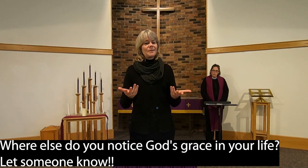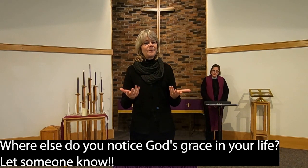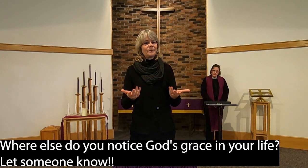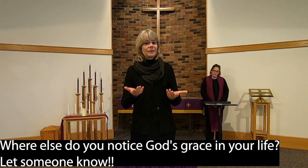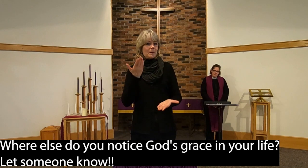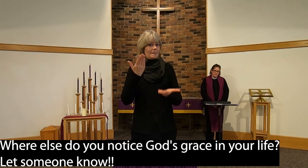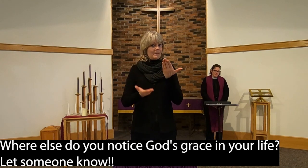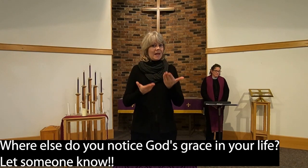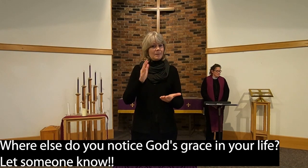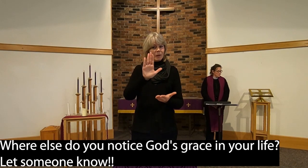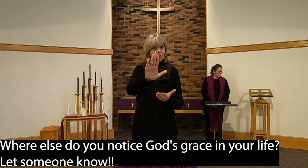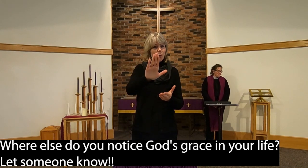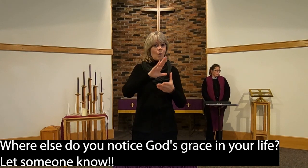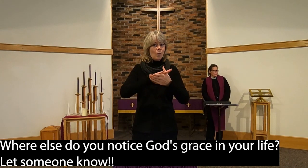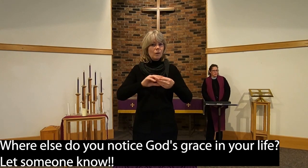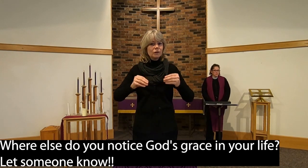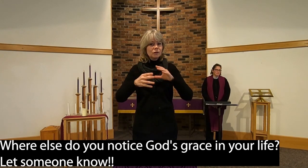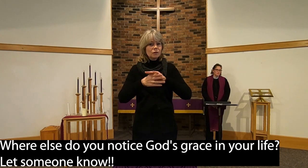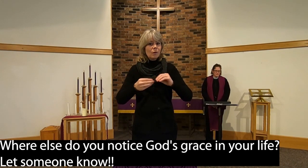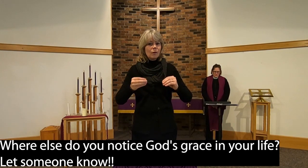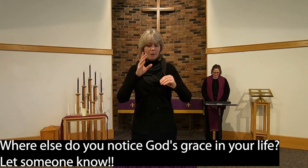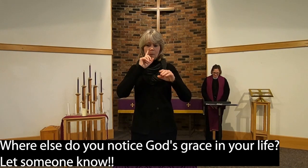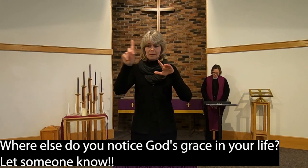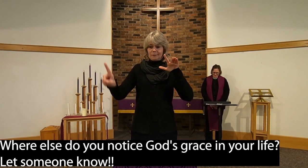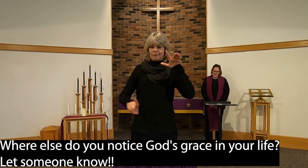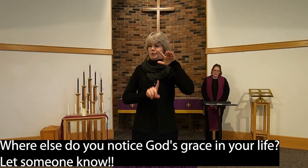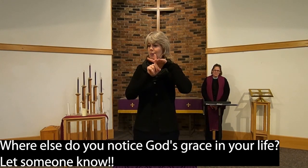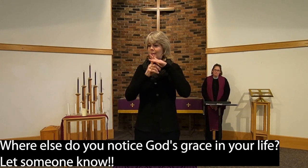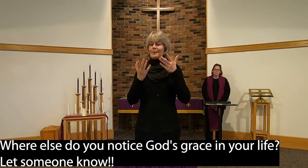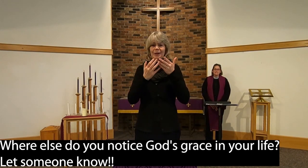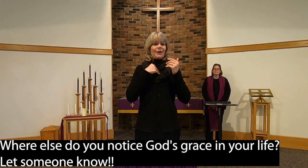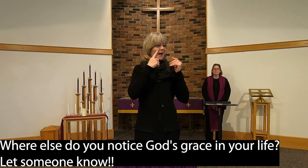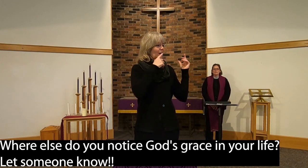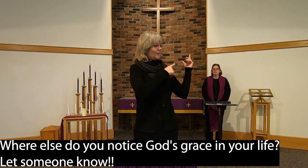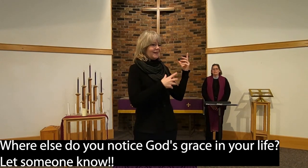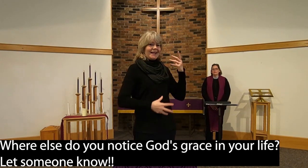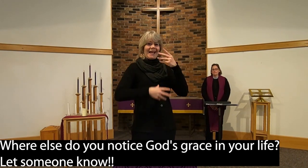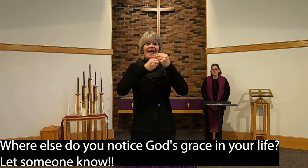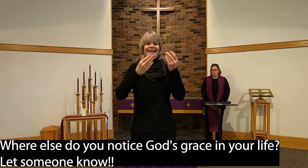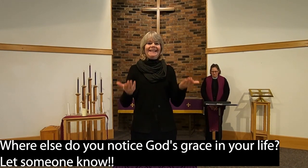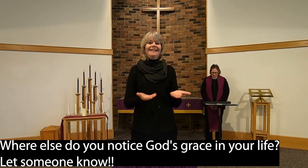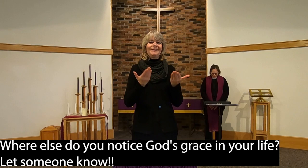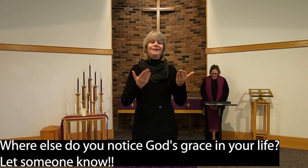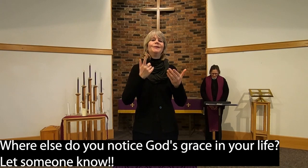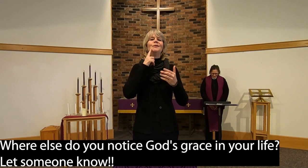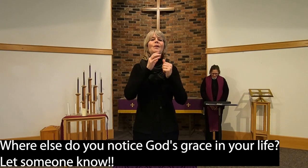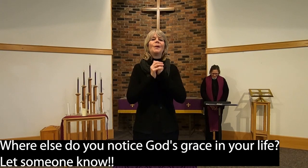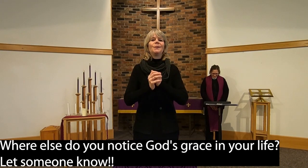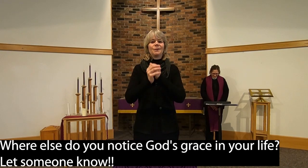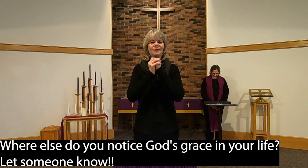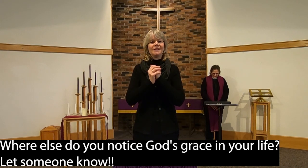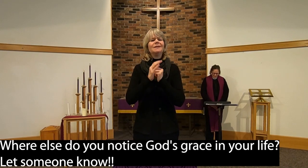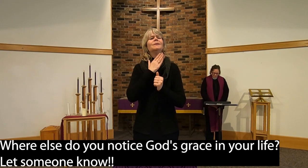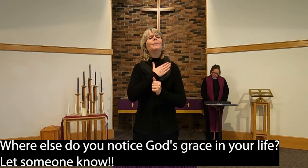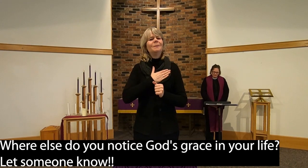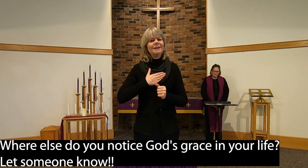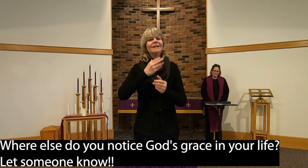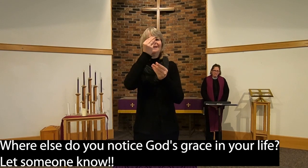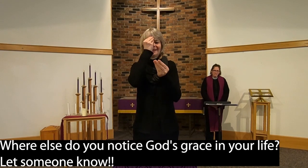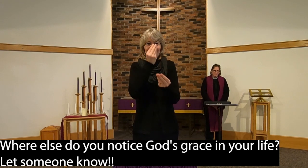Maybe your story will show up in worship soon. So please let me know.